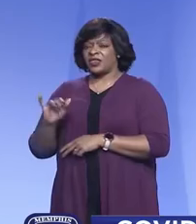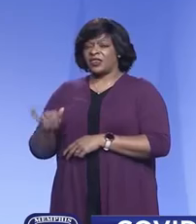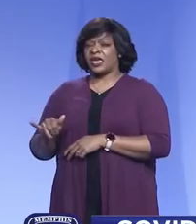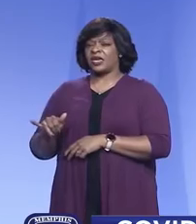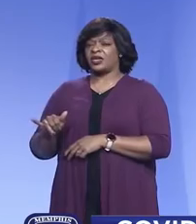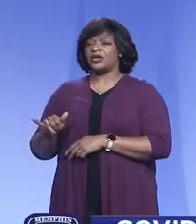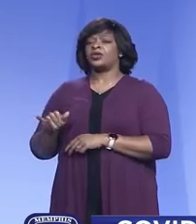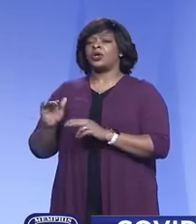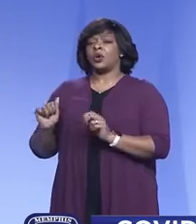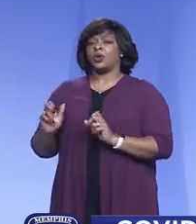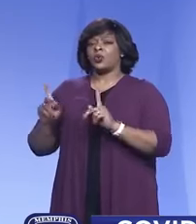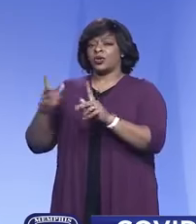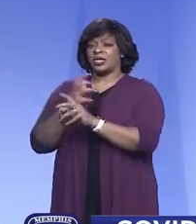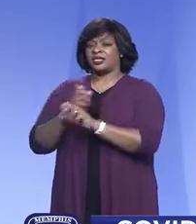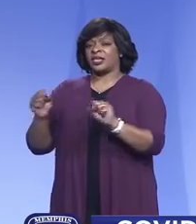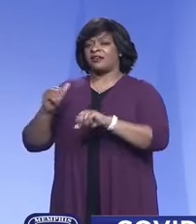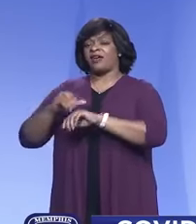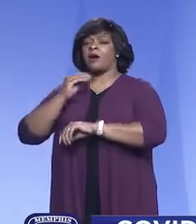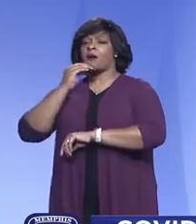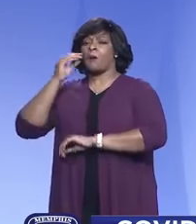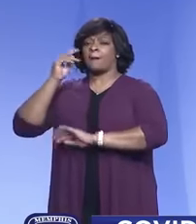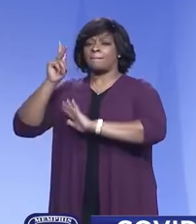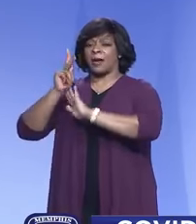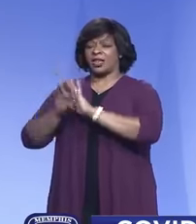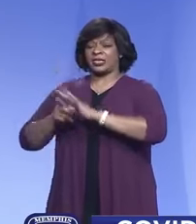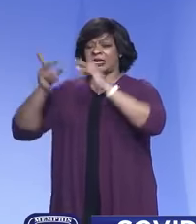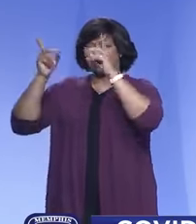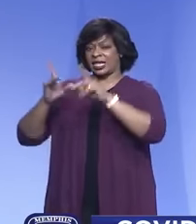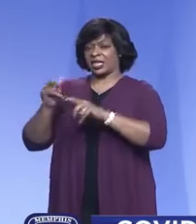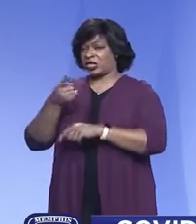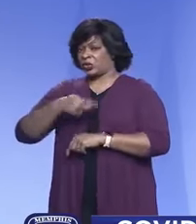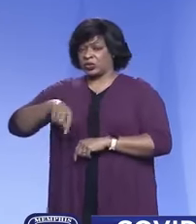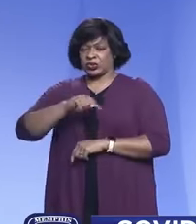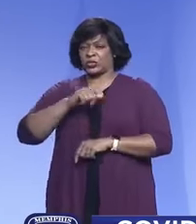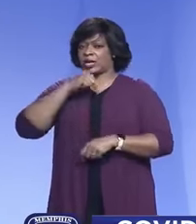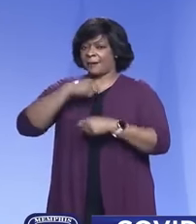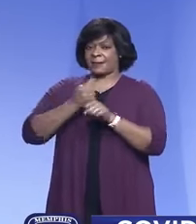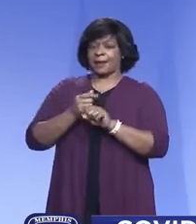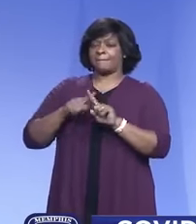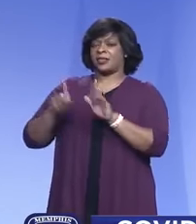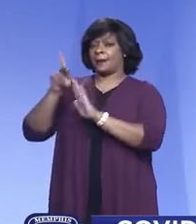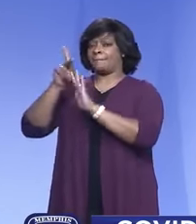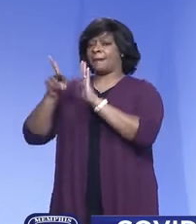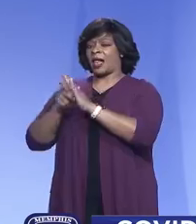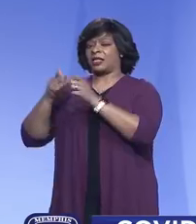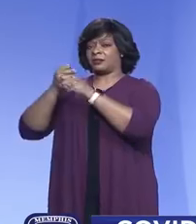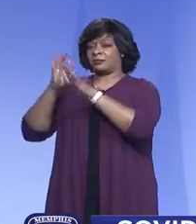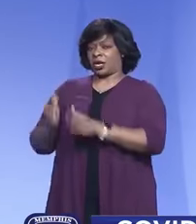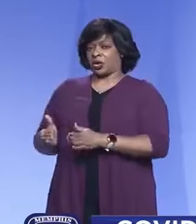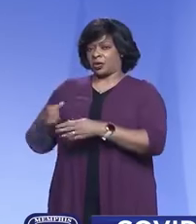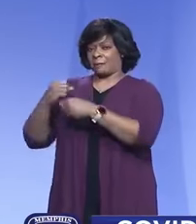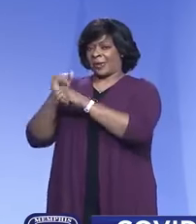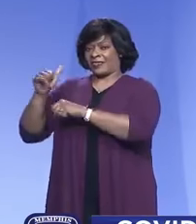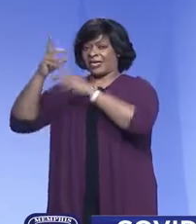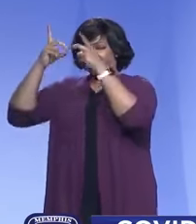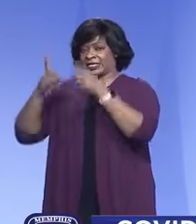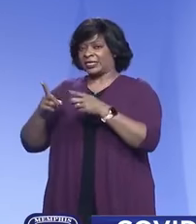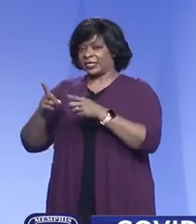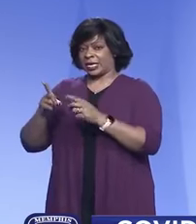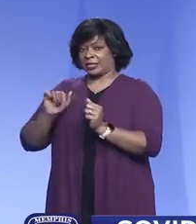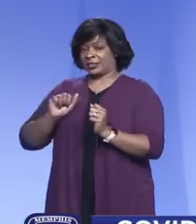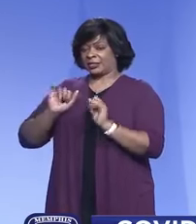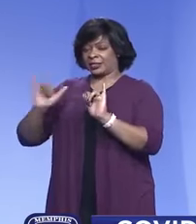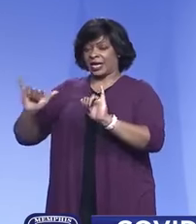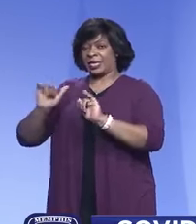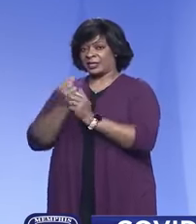return to safer at home is a policy decision that you all would not make, but the policymakers would make. Isn't